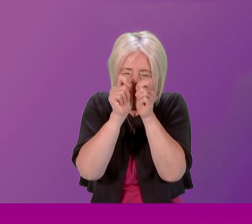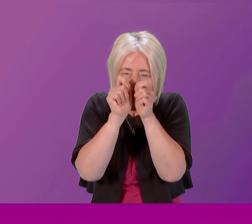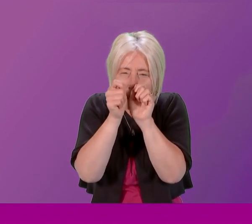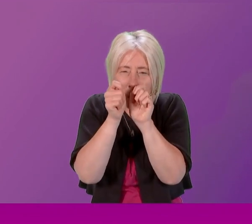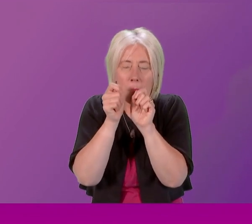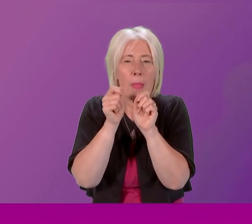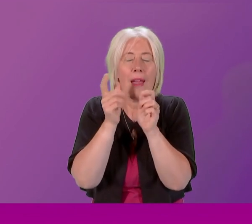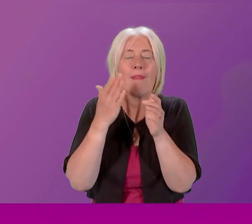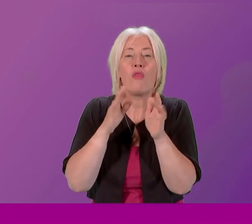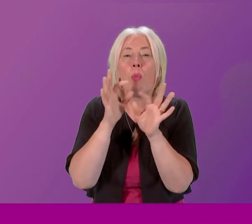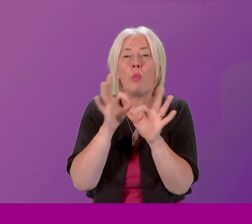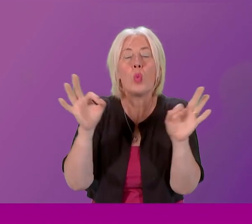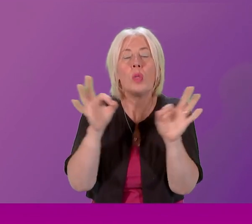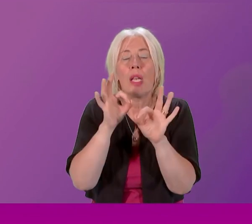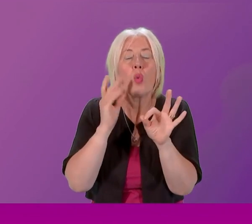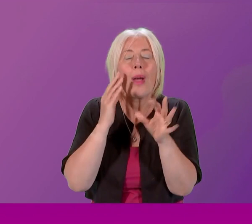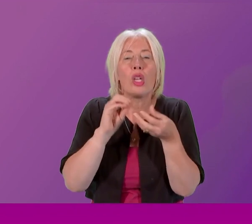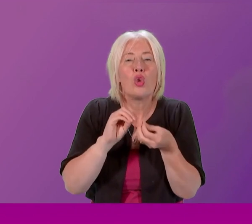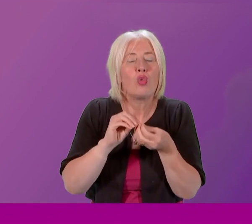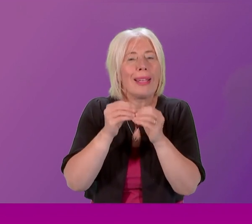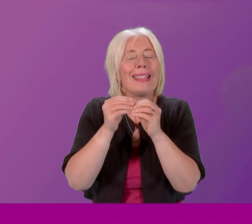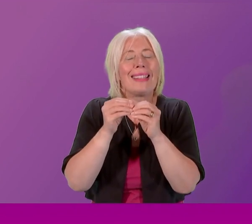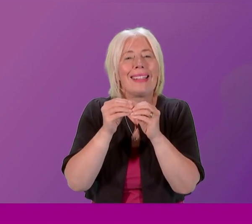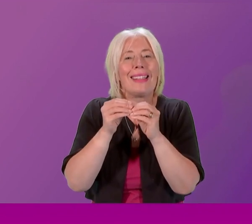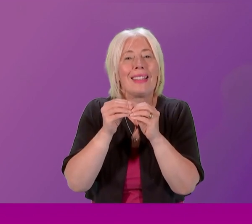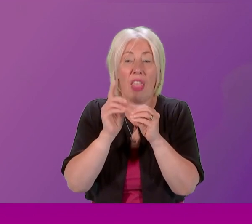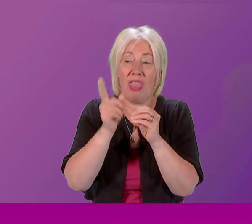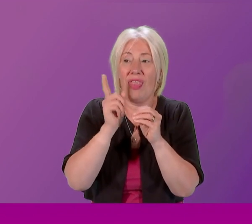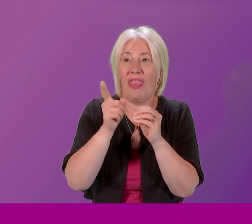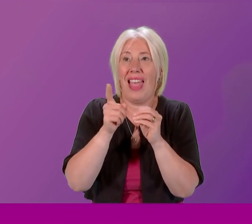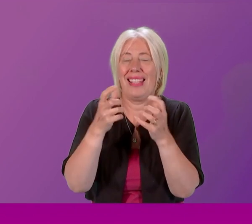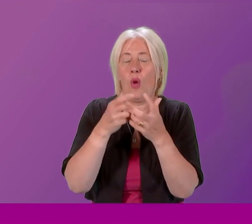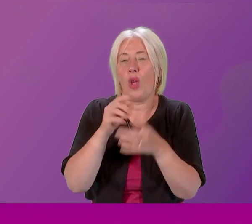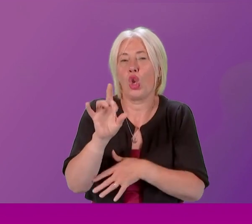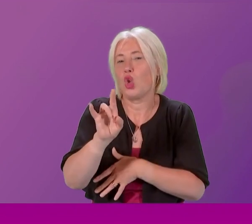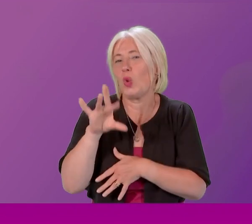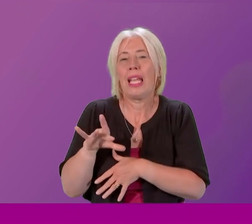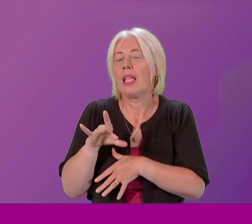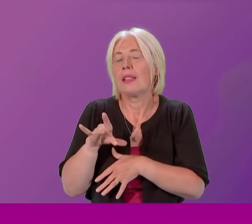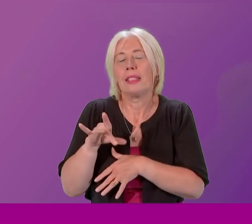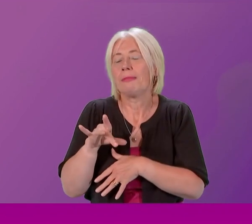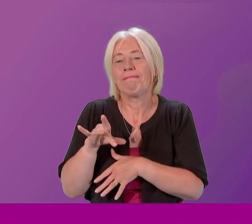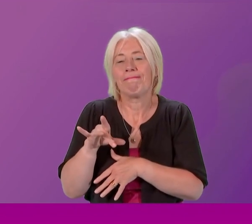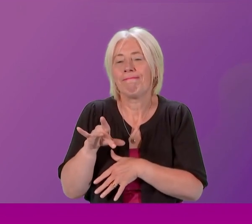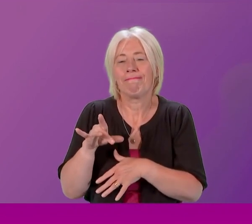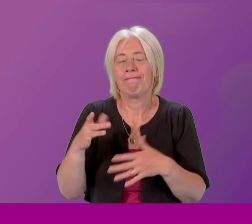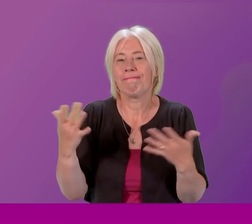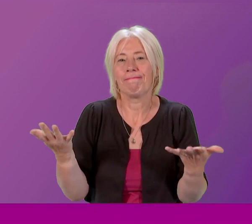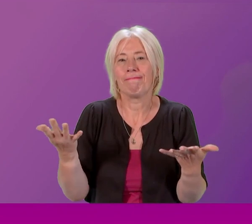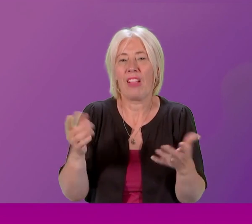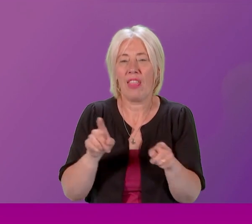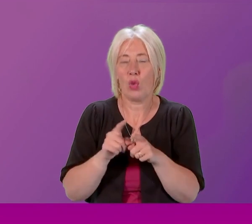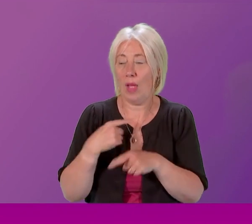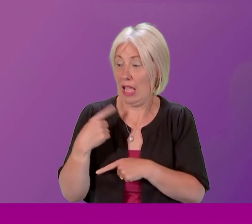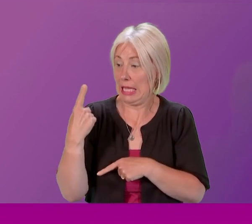that comes from music making is that's what makes us unique, and it's what makes